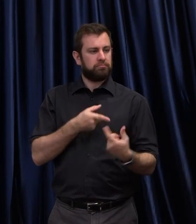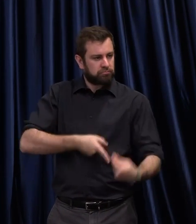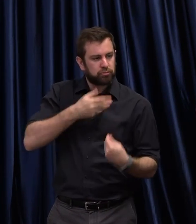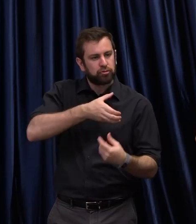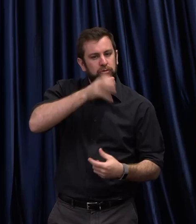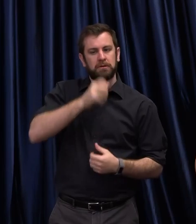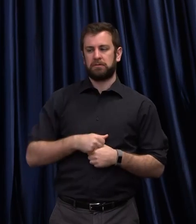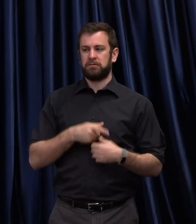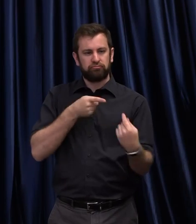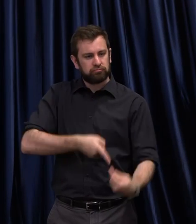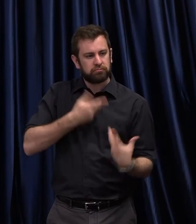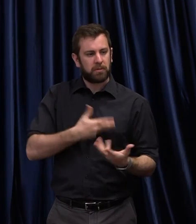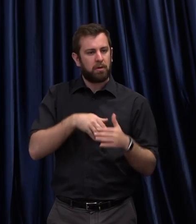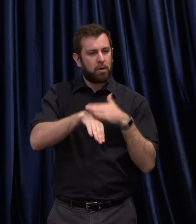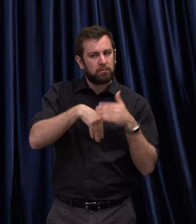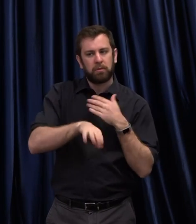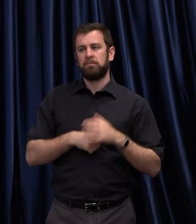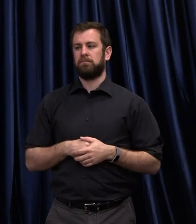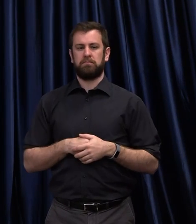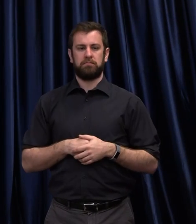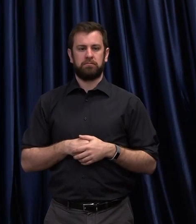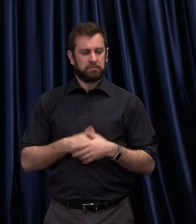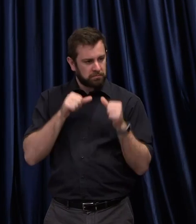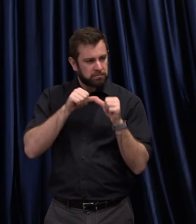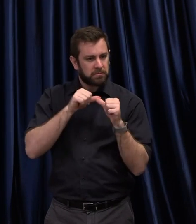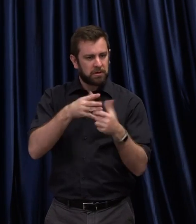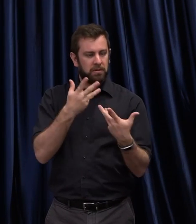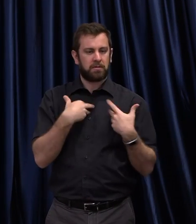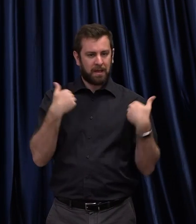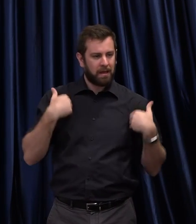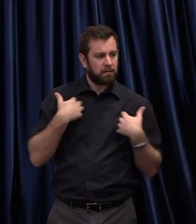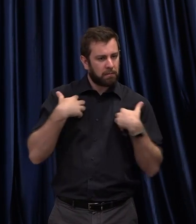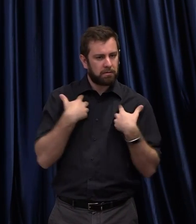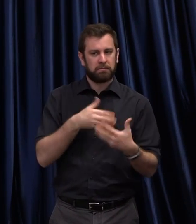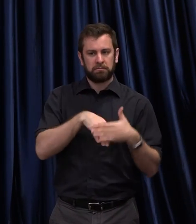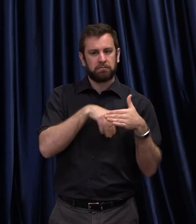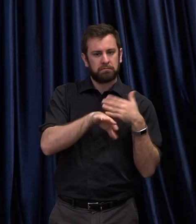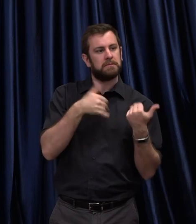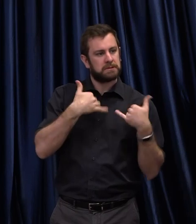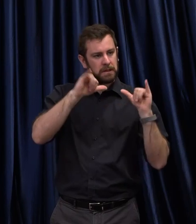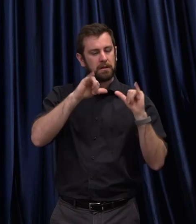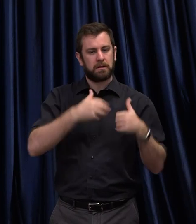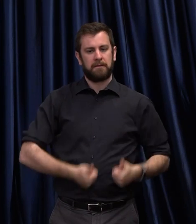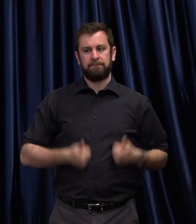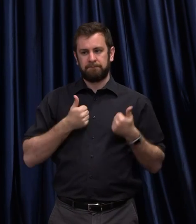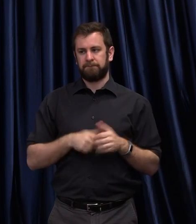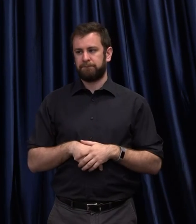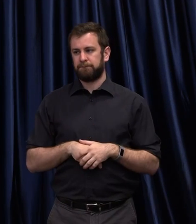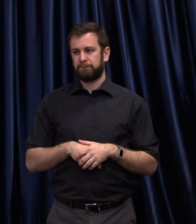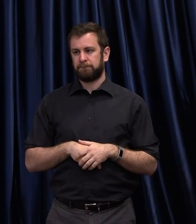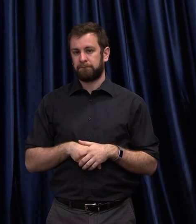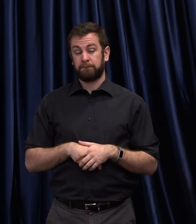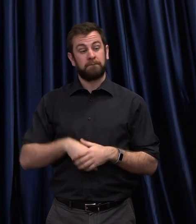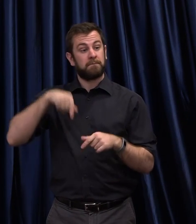to procreate, to continue their species. And Ramadan is a blessing in